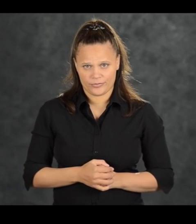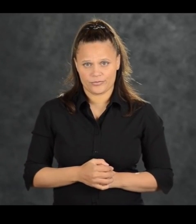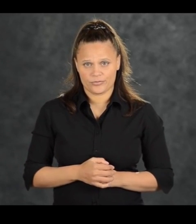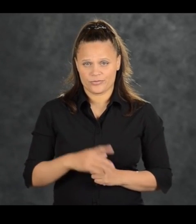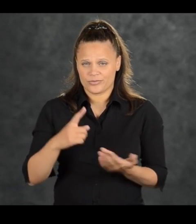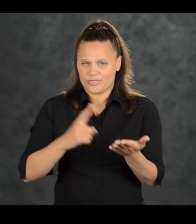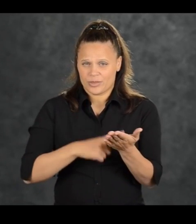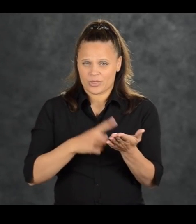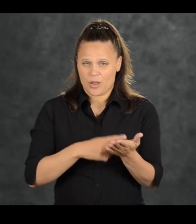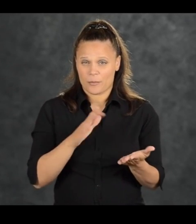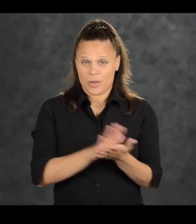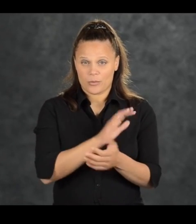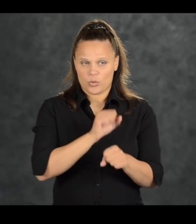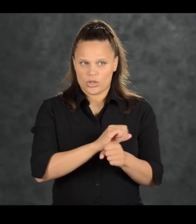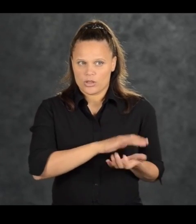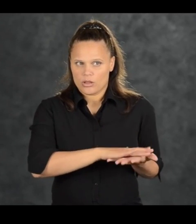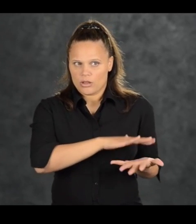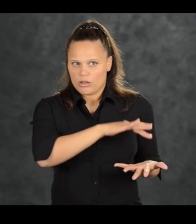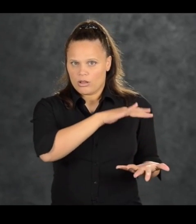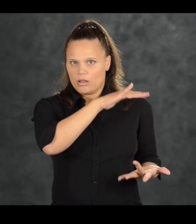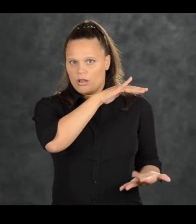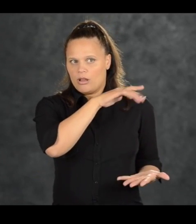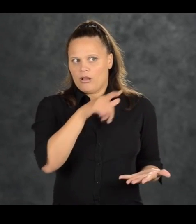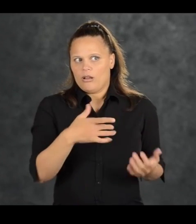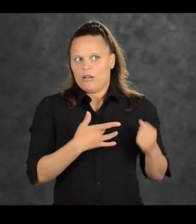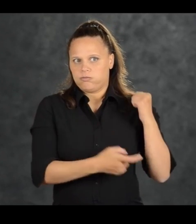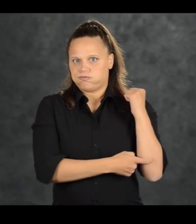information. The point is, you need to keep everything.